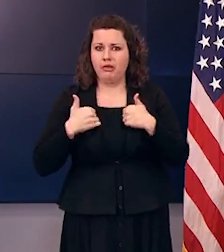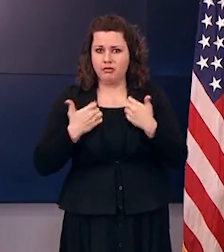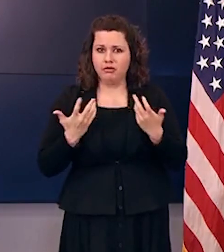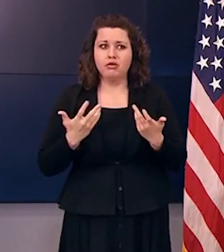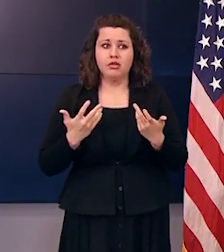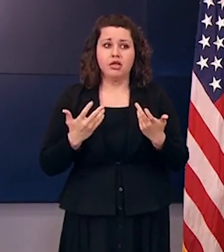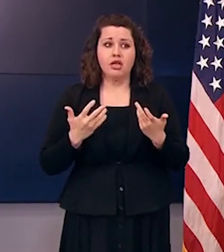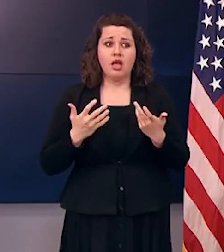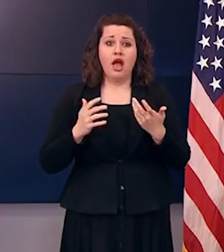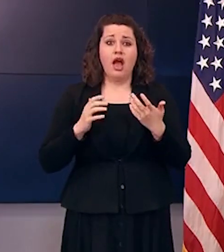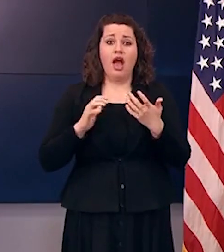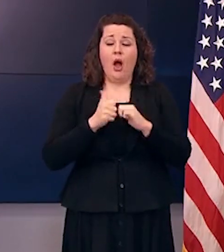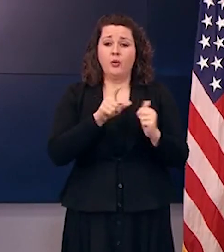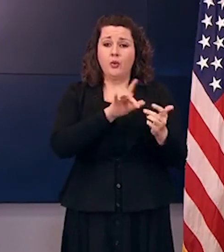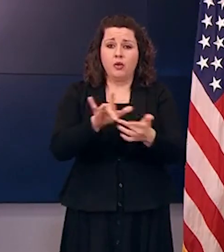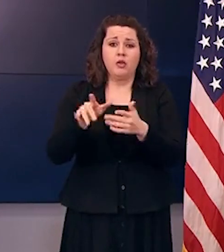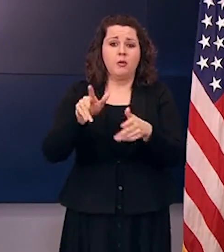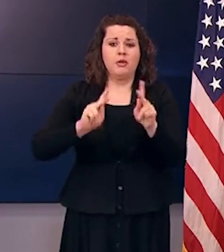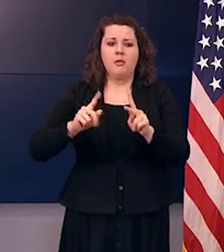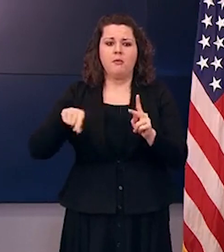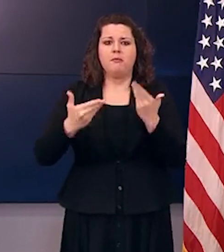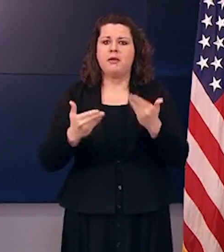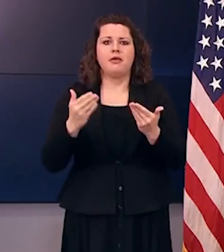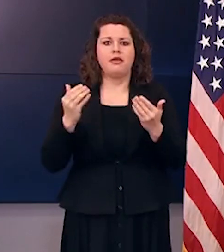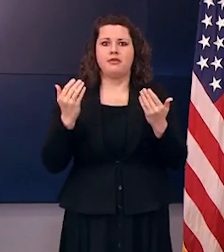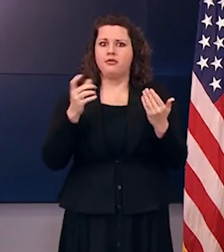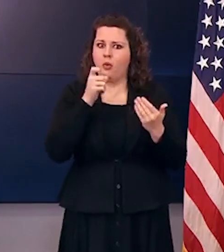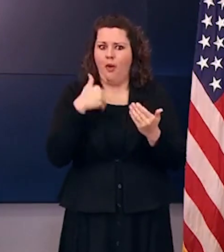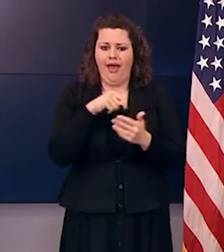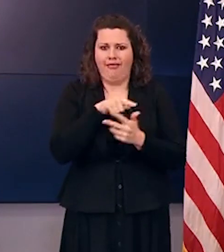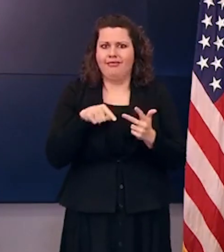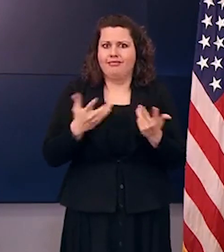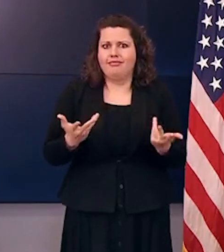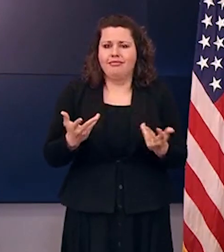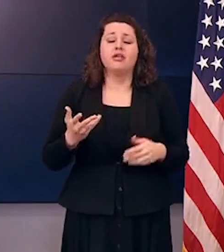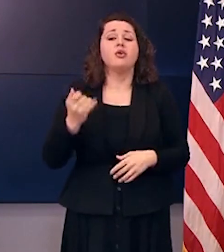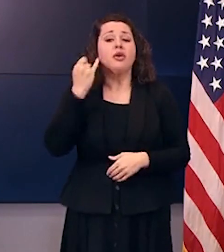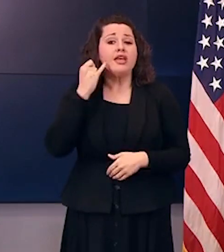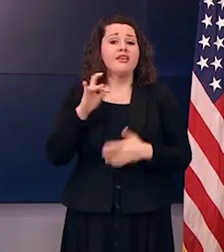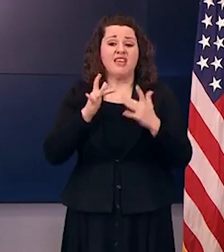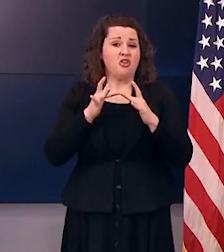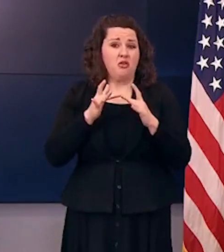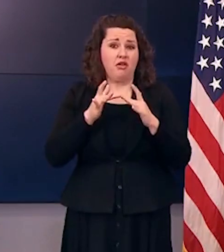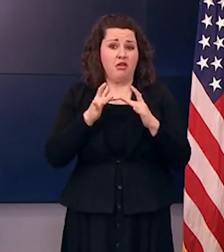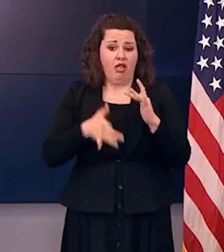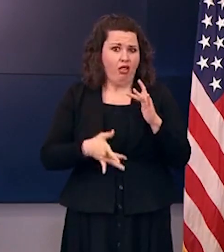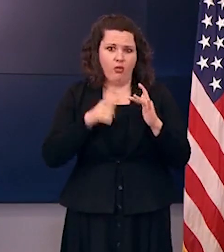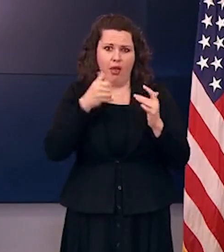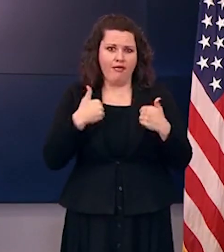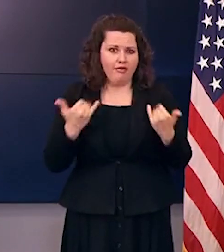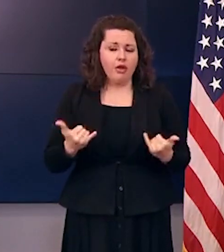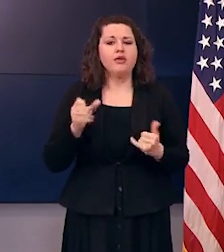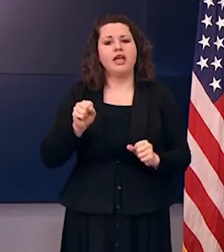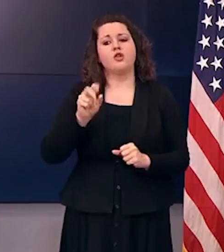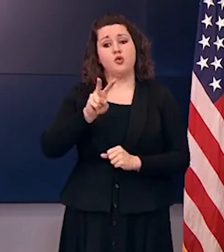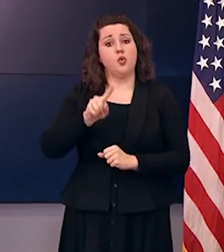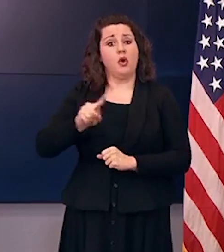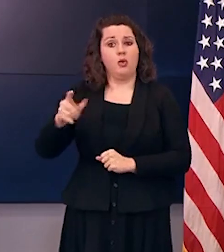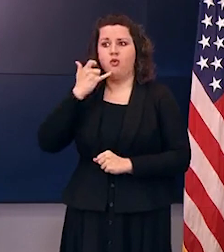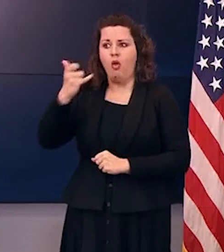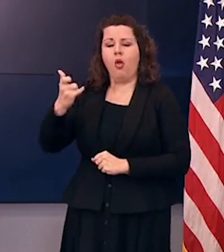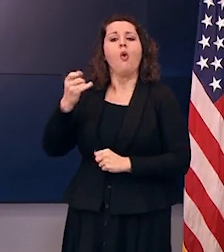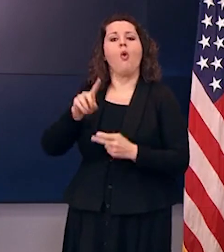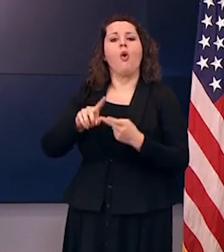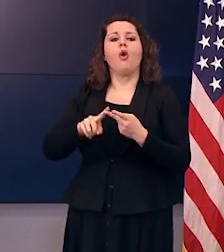How are you reaching Iowans who maybe don't have access to one or all of those things? Yeah, so if you don't have internet access right now, you can either go to 211 or you can call